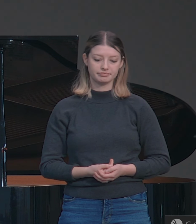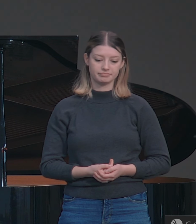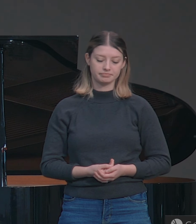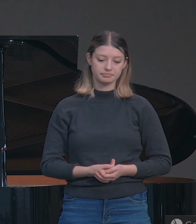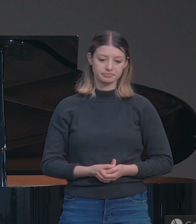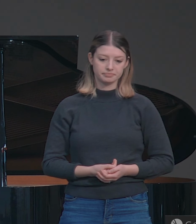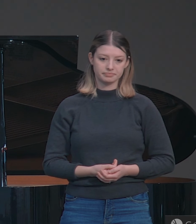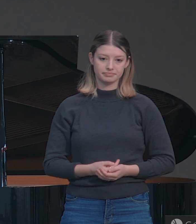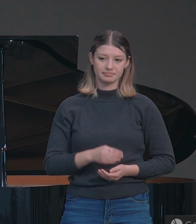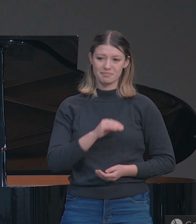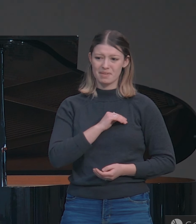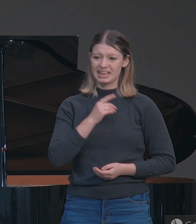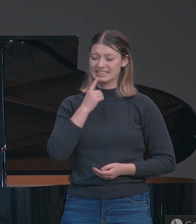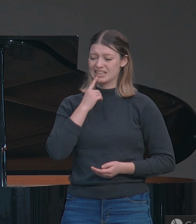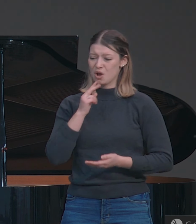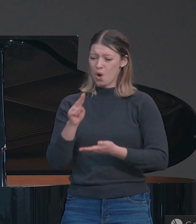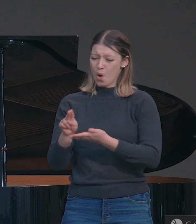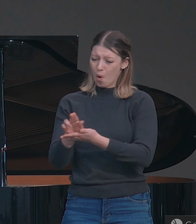righteousness.